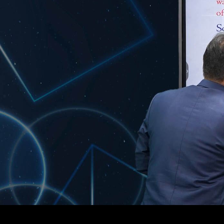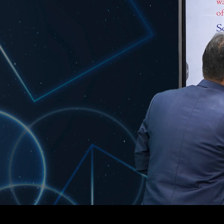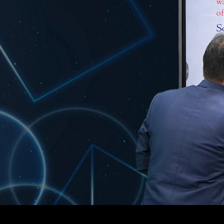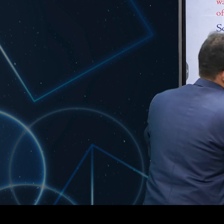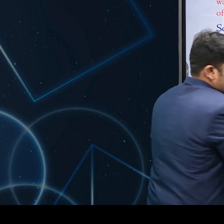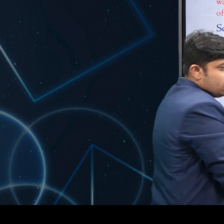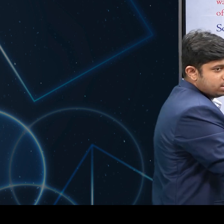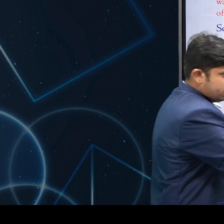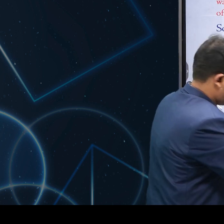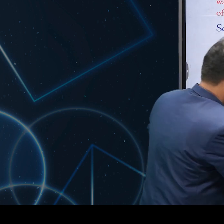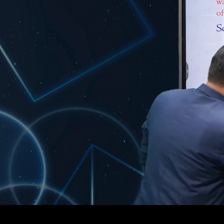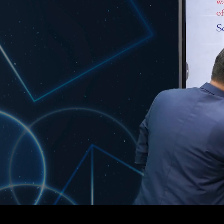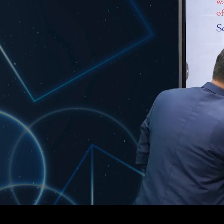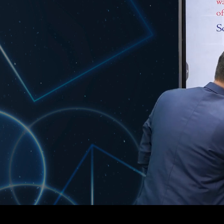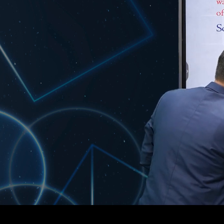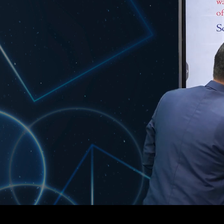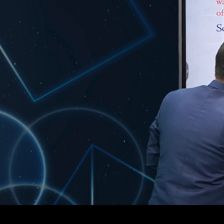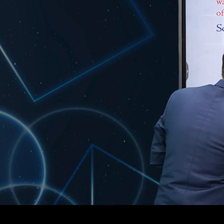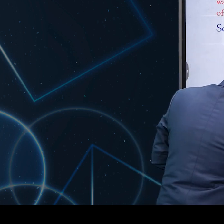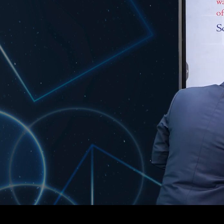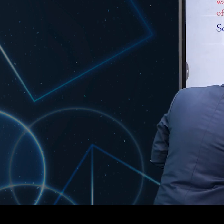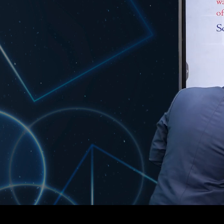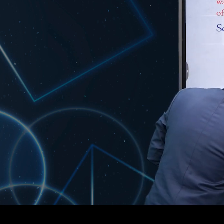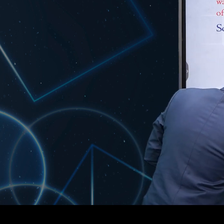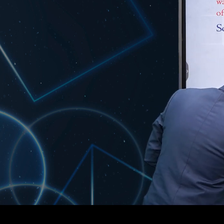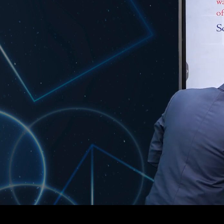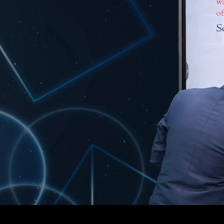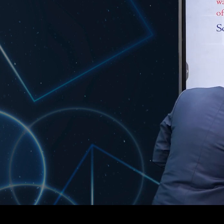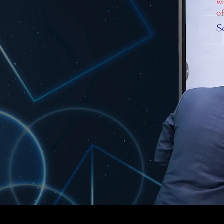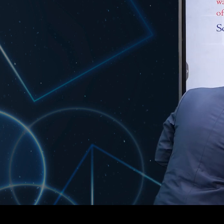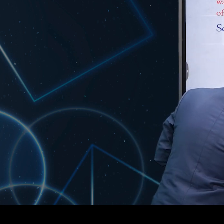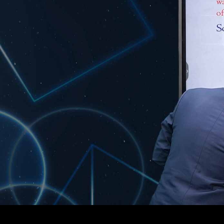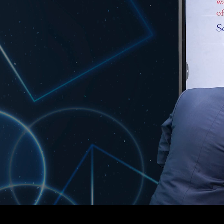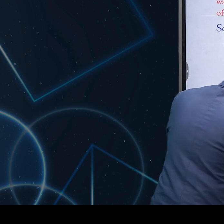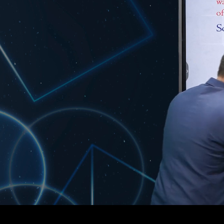By multiplying, we get 44 into 0.6 into 35,